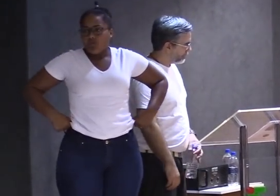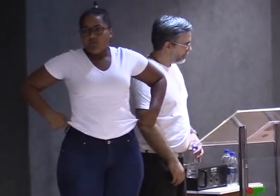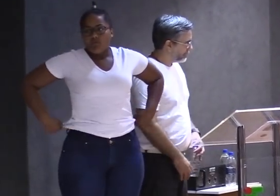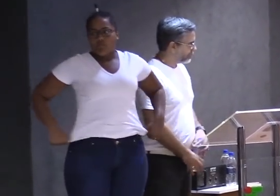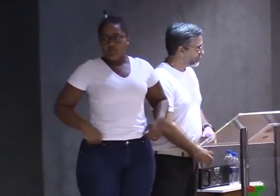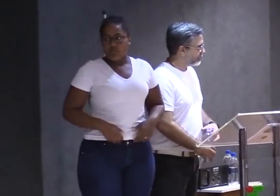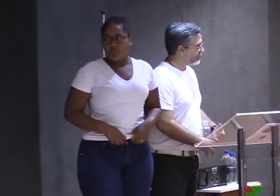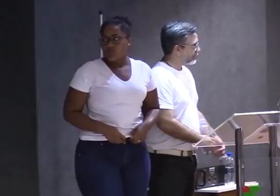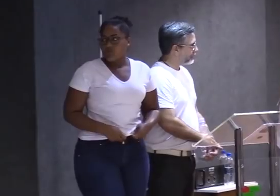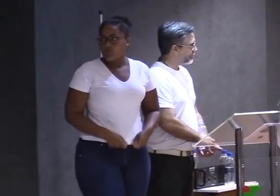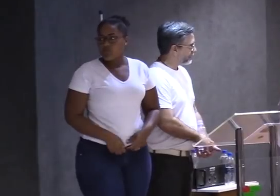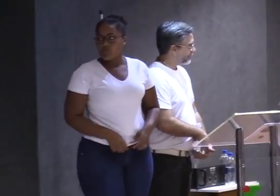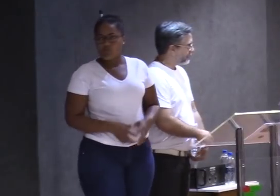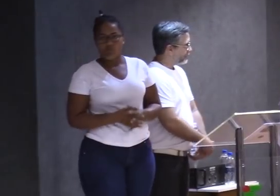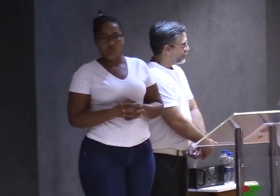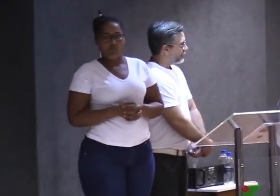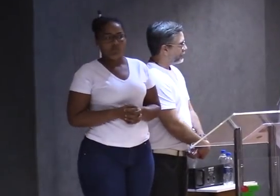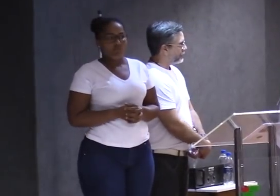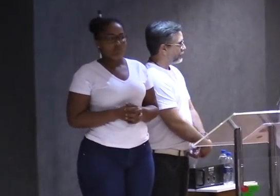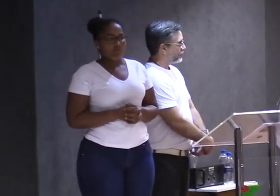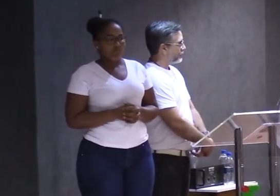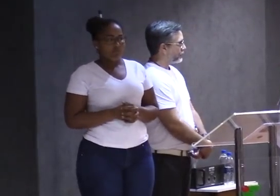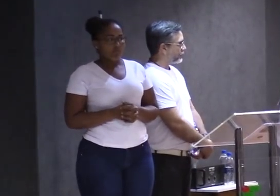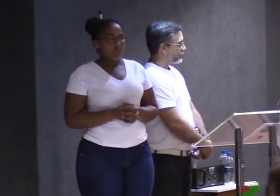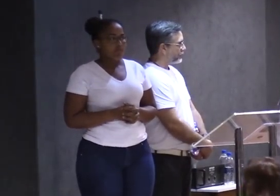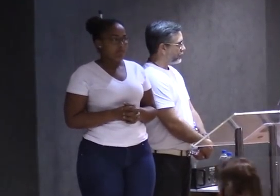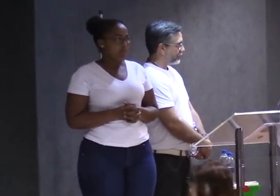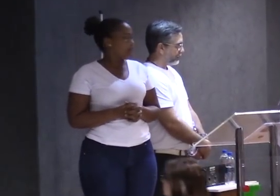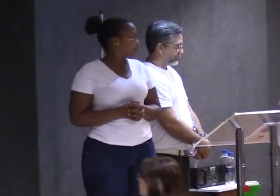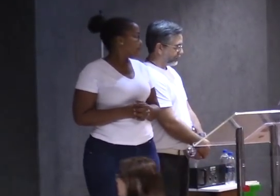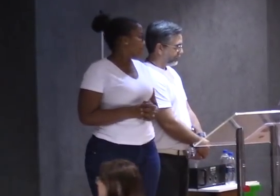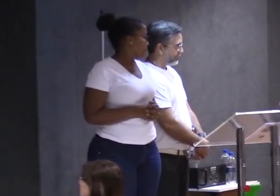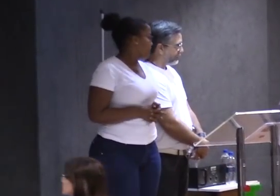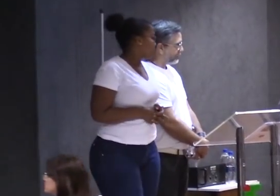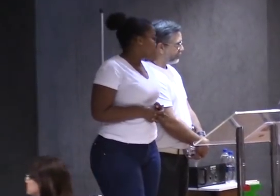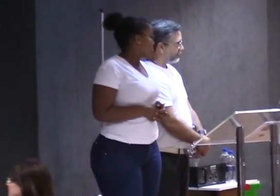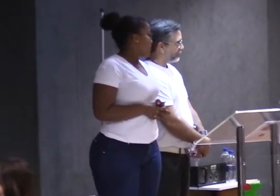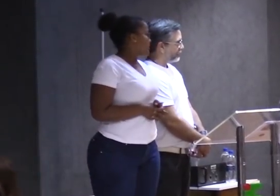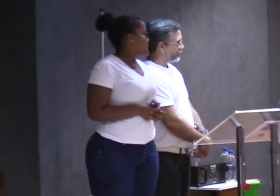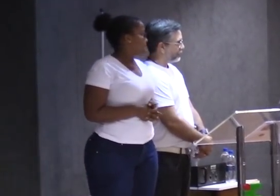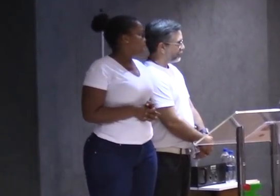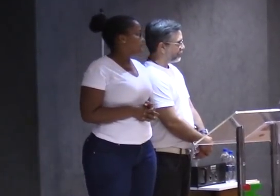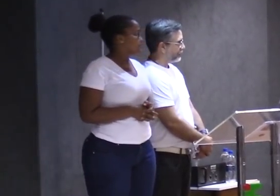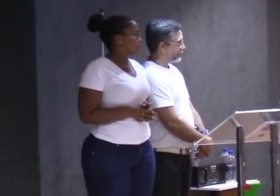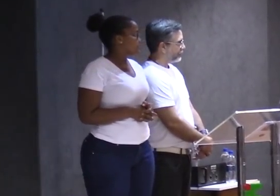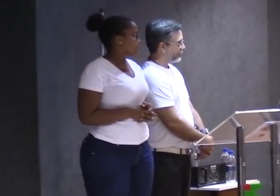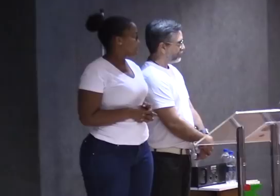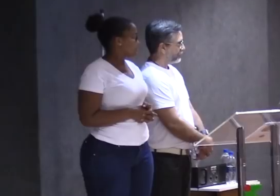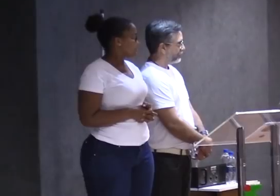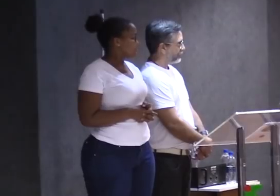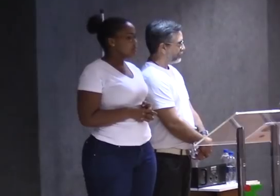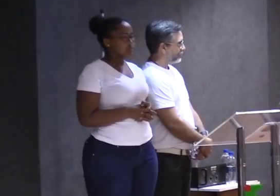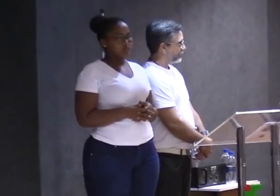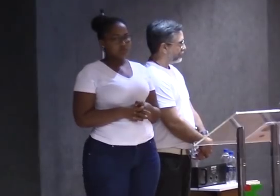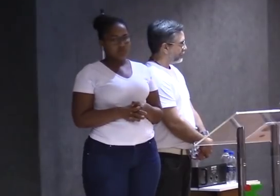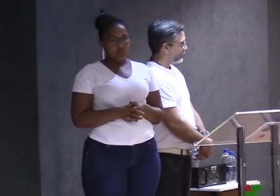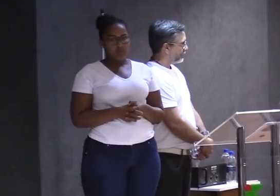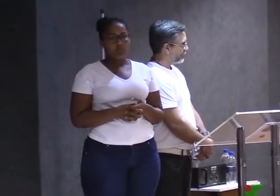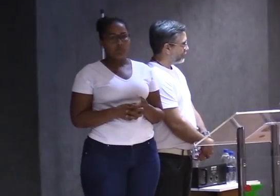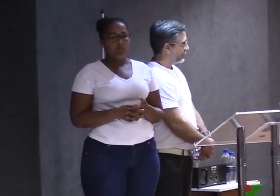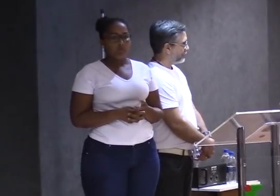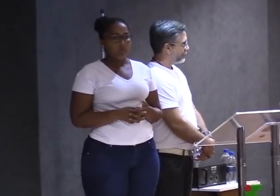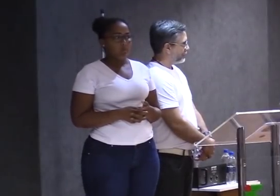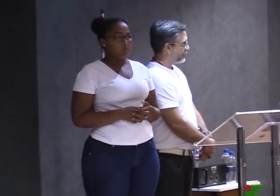Para finalizar. So, let's see what you have come up with those